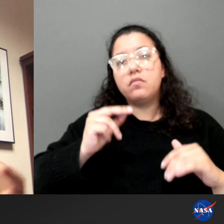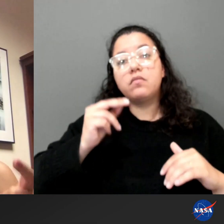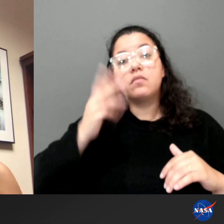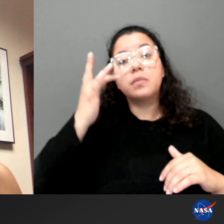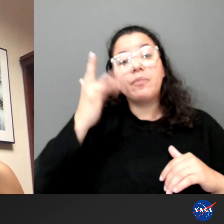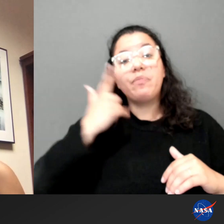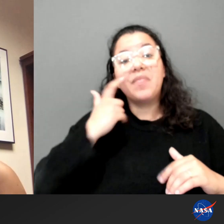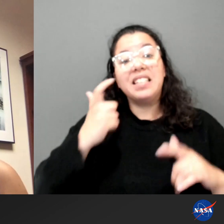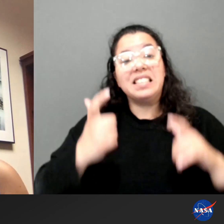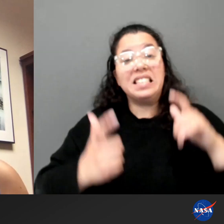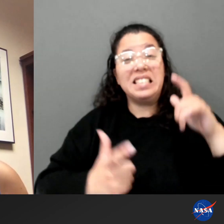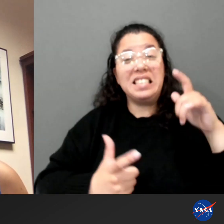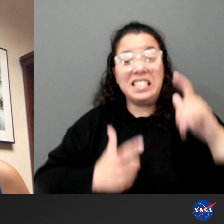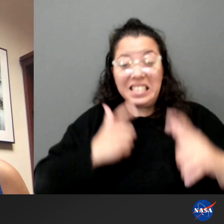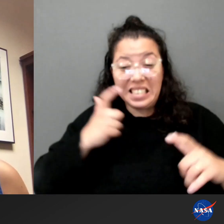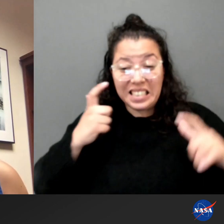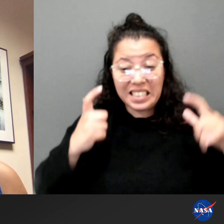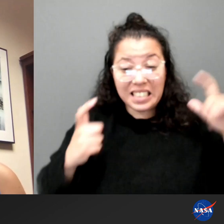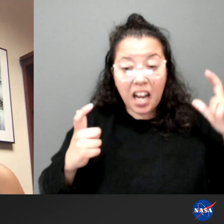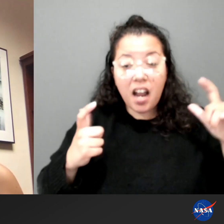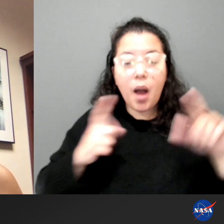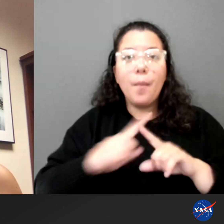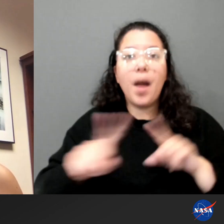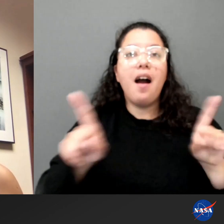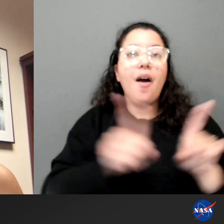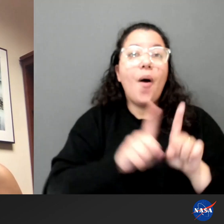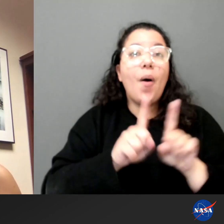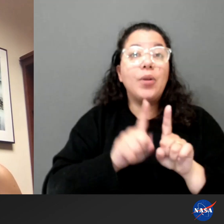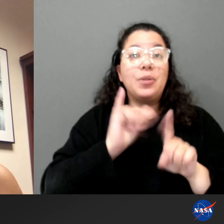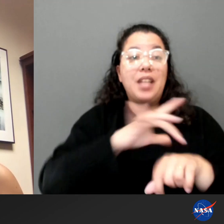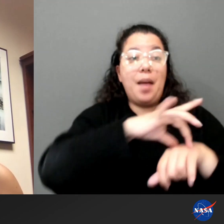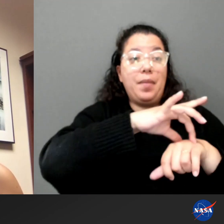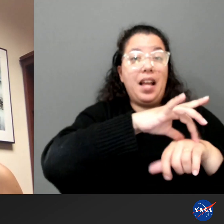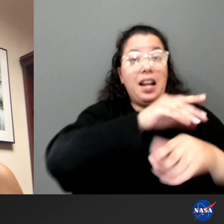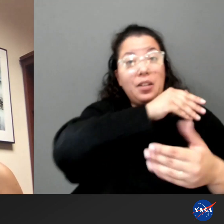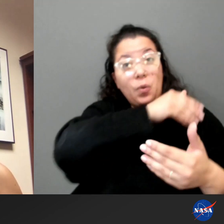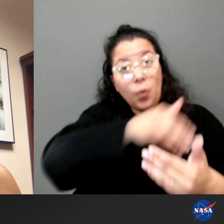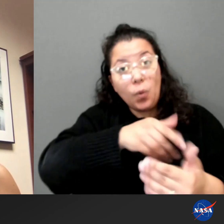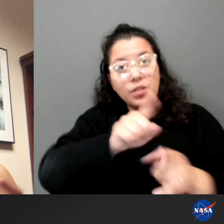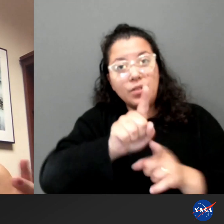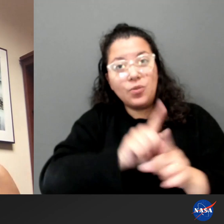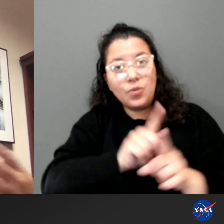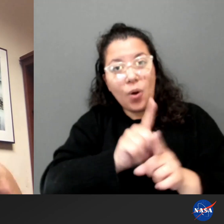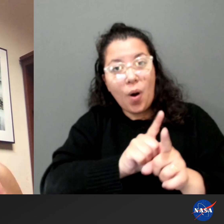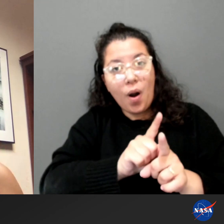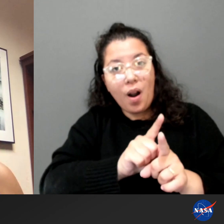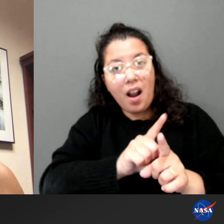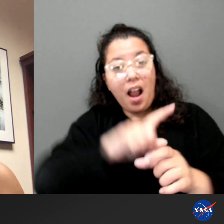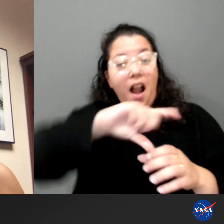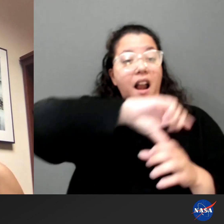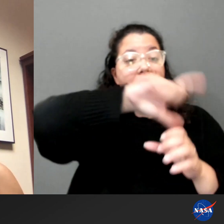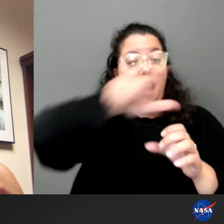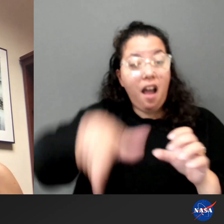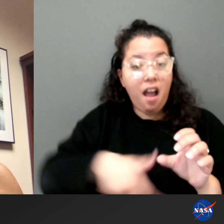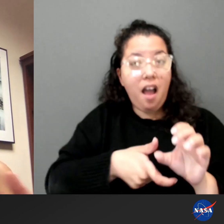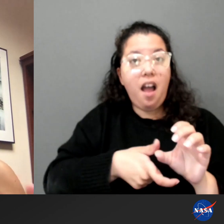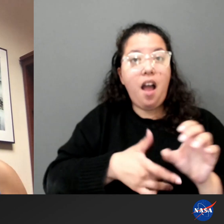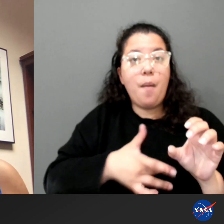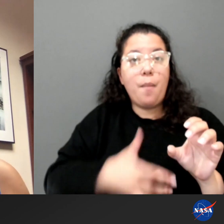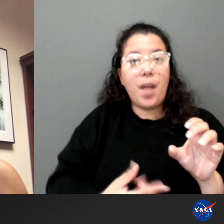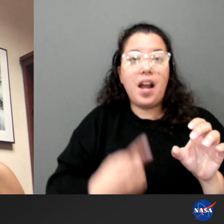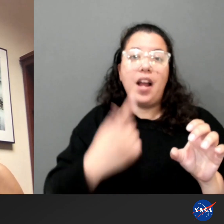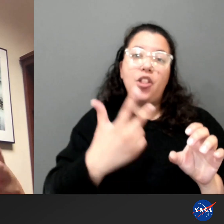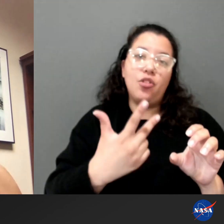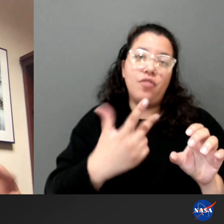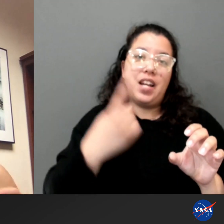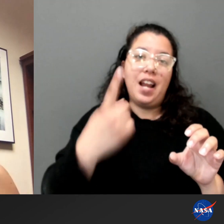orbits very close to its star. So it orbits within about 3.5 days. So our year on Earth is 1 year,